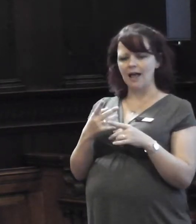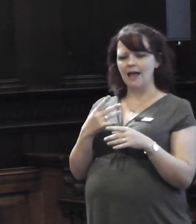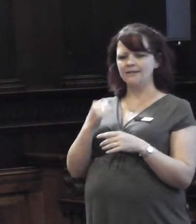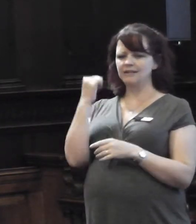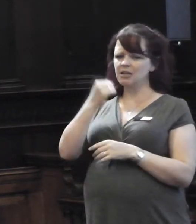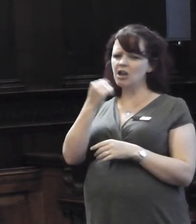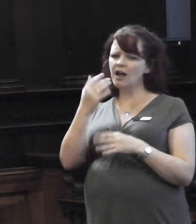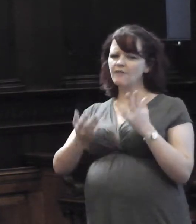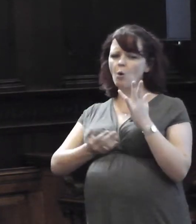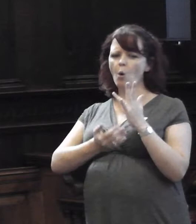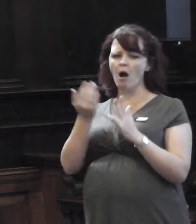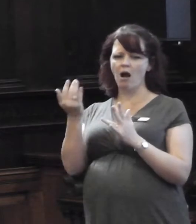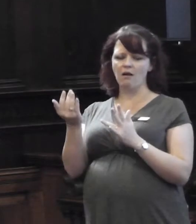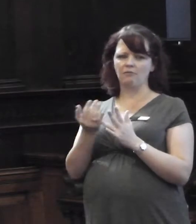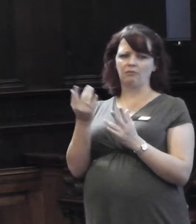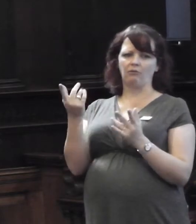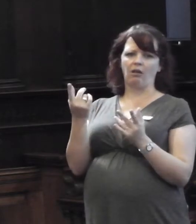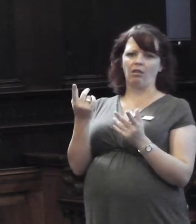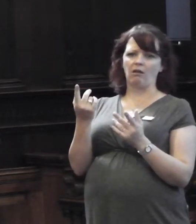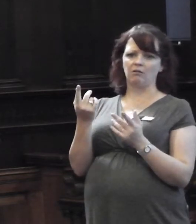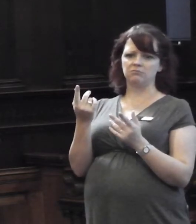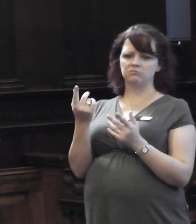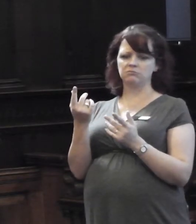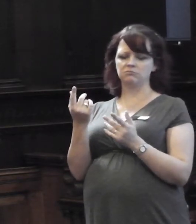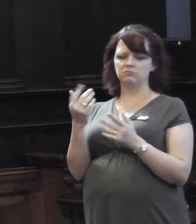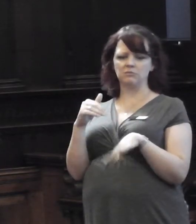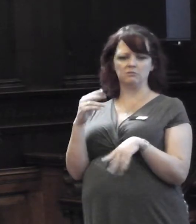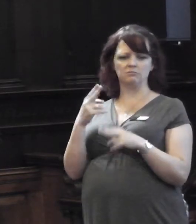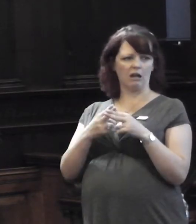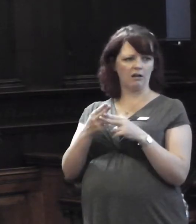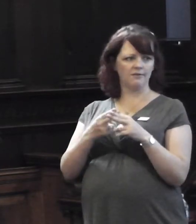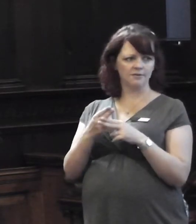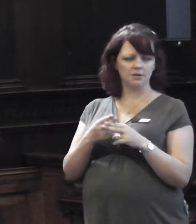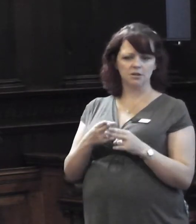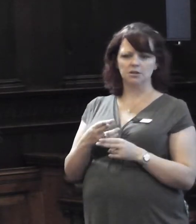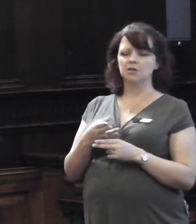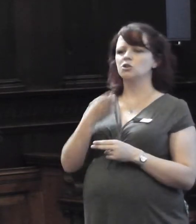blade which is used to threaten and so achieve power